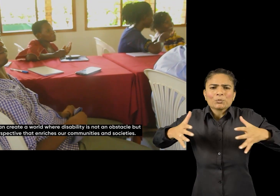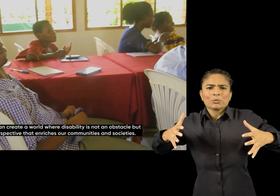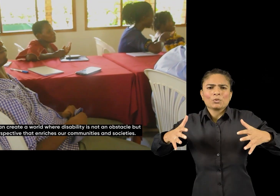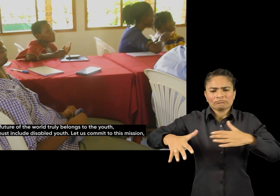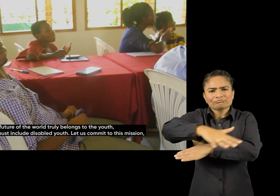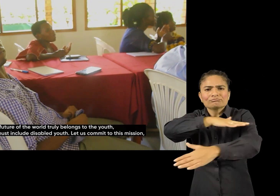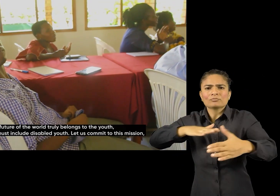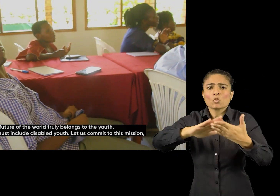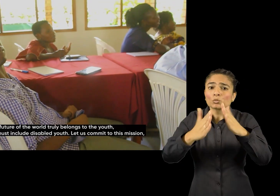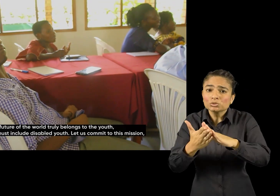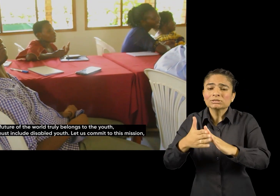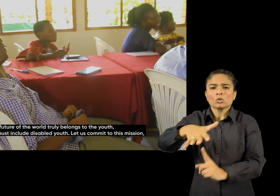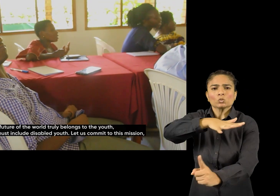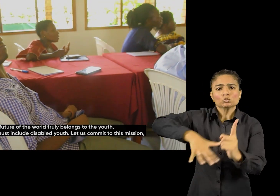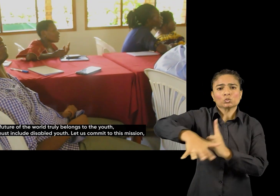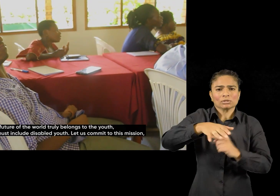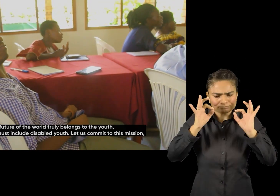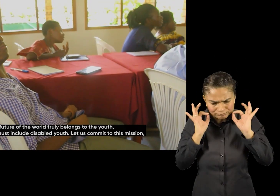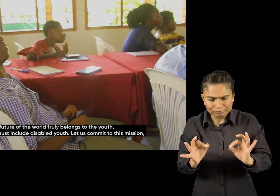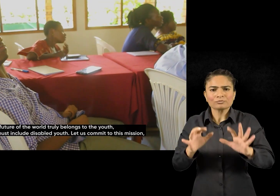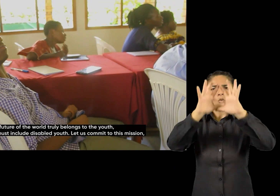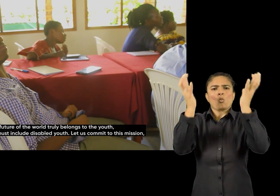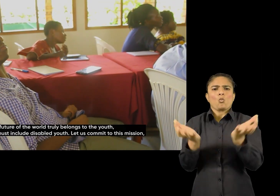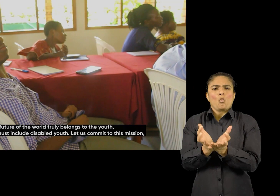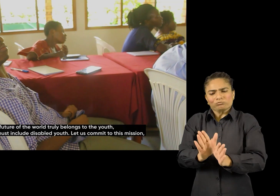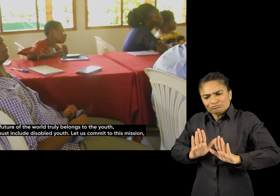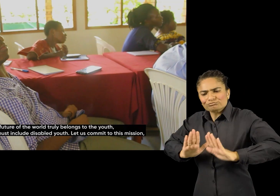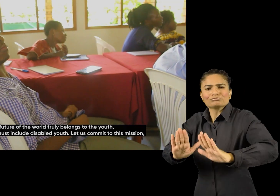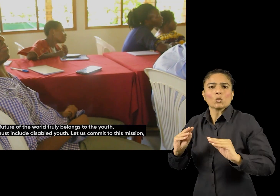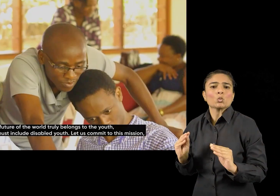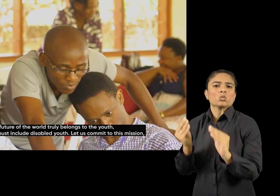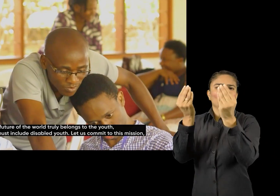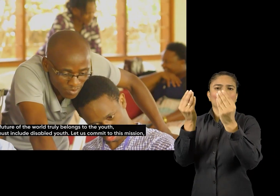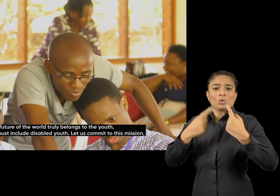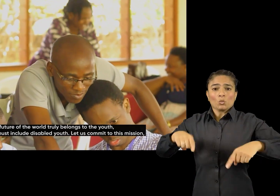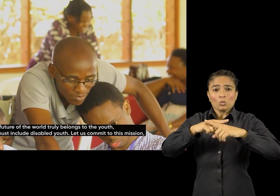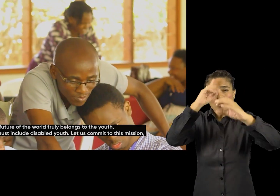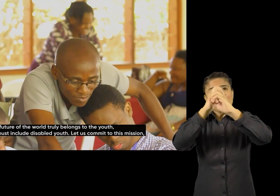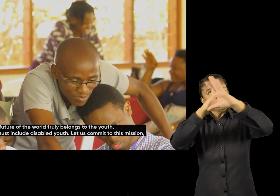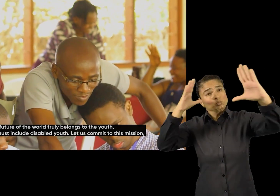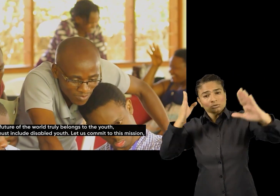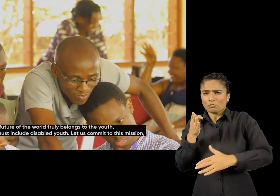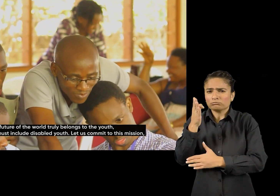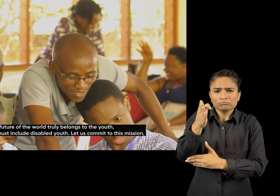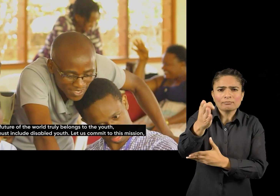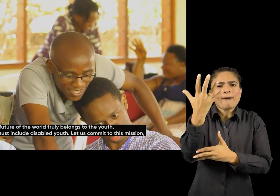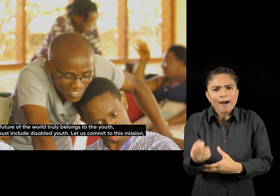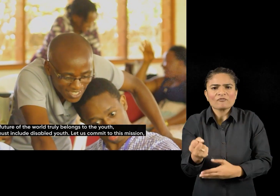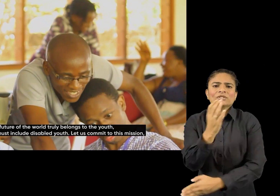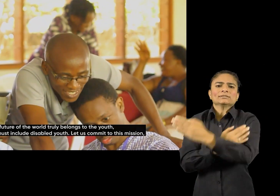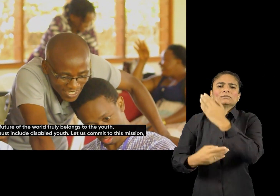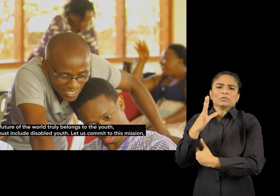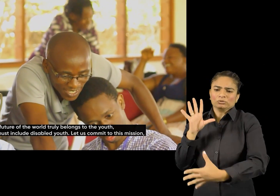enriches our communities and societies. The future of the world truly belongs to the youth, and this future must